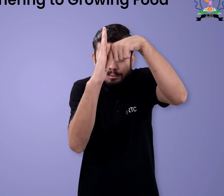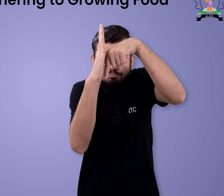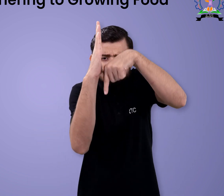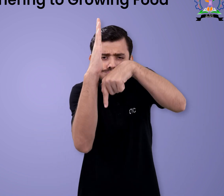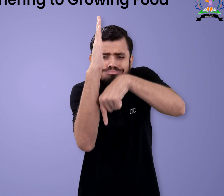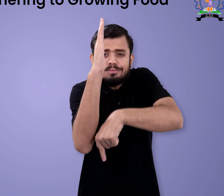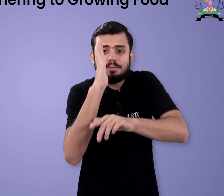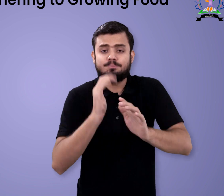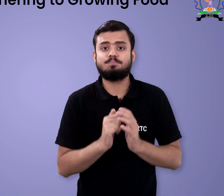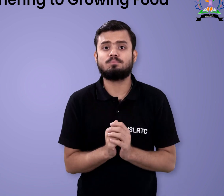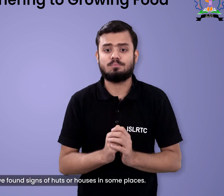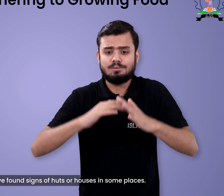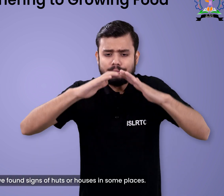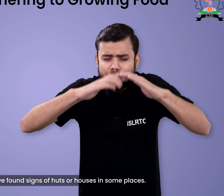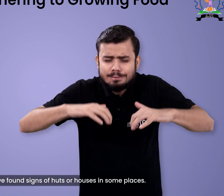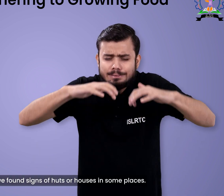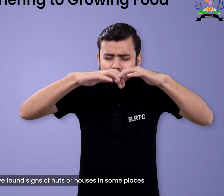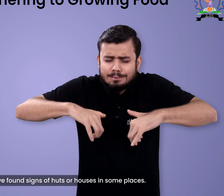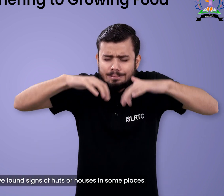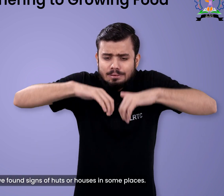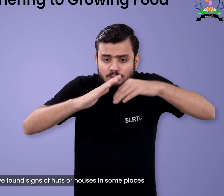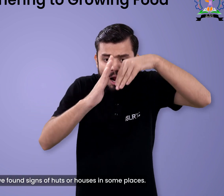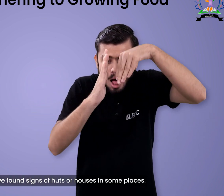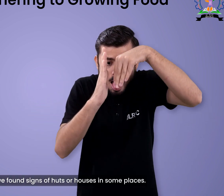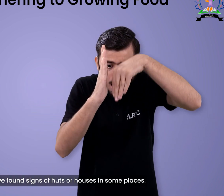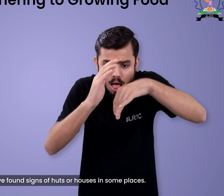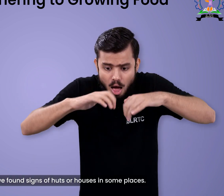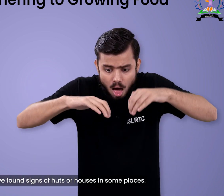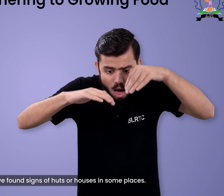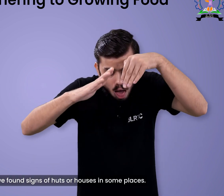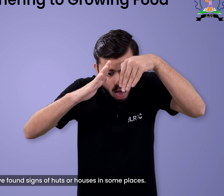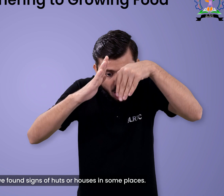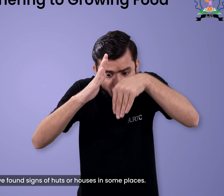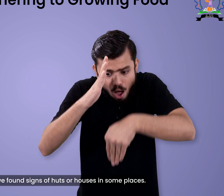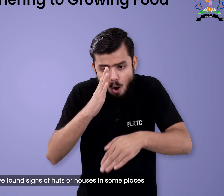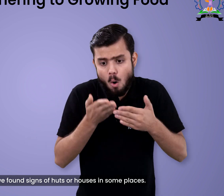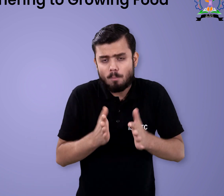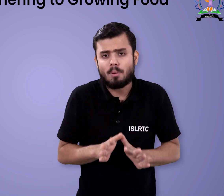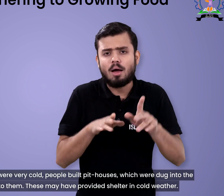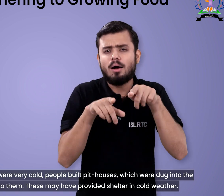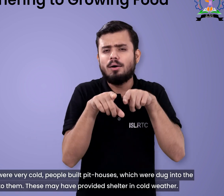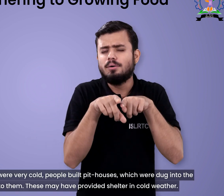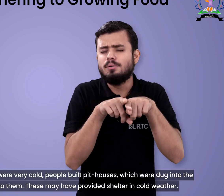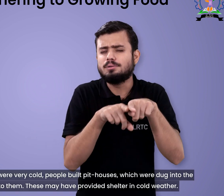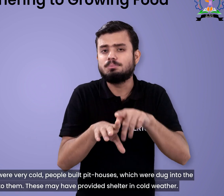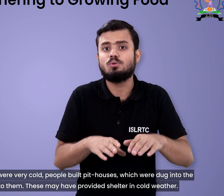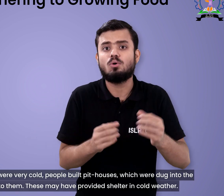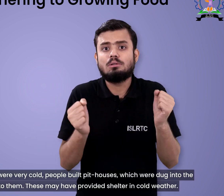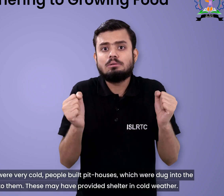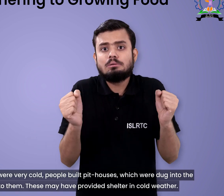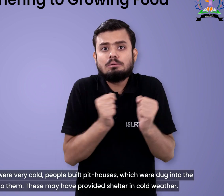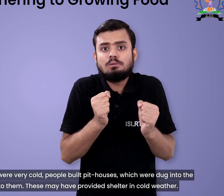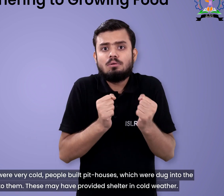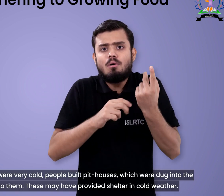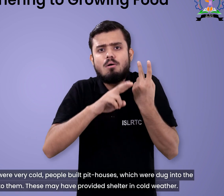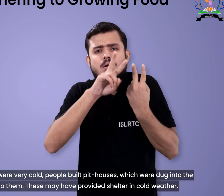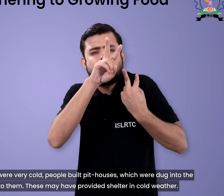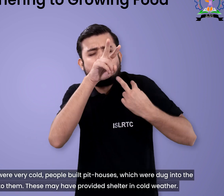Archaeologists have found signs of huts or houses in some places. For example, in some places that were